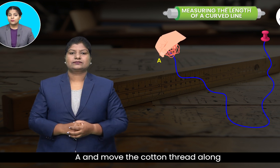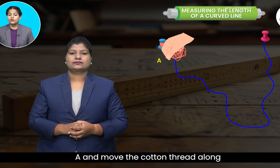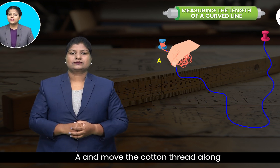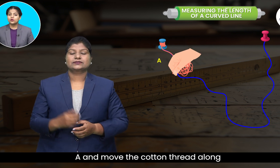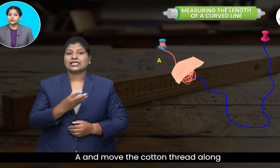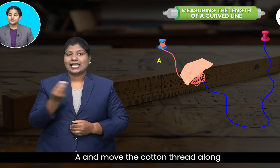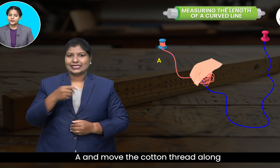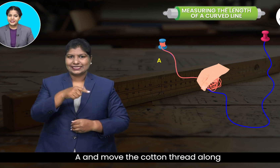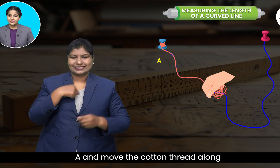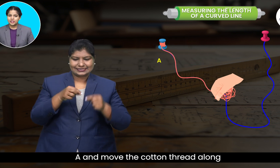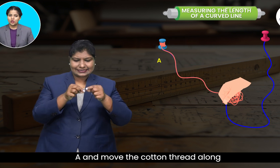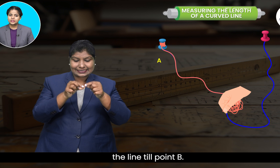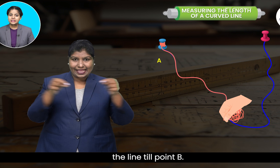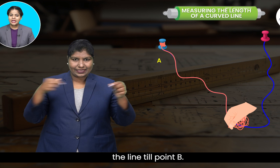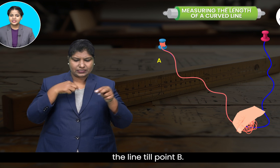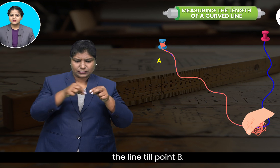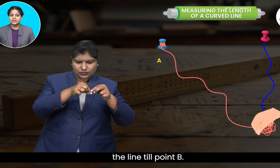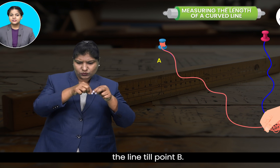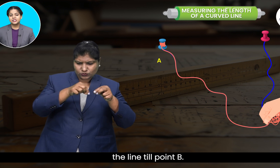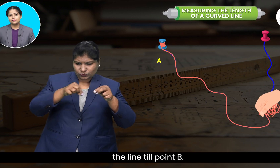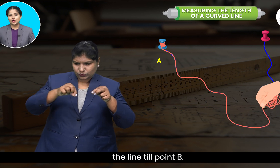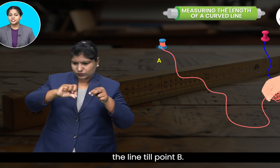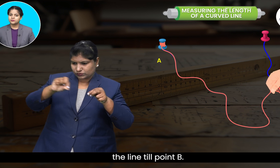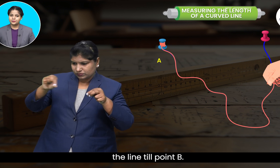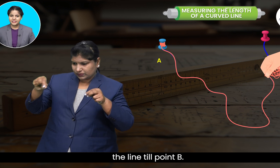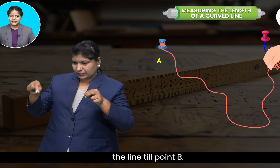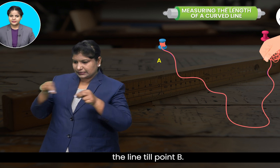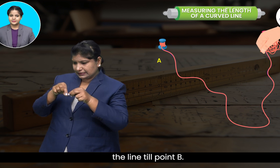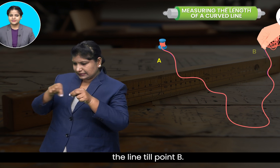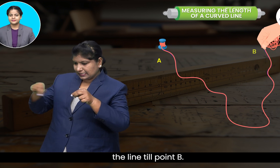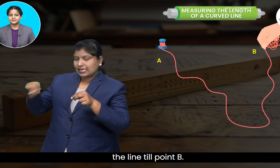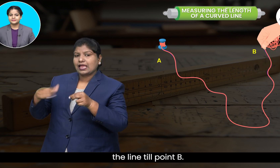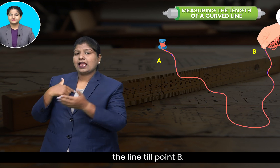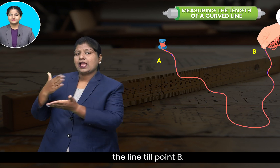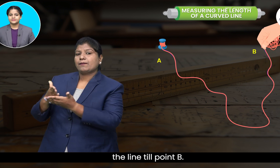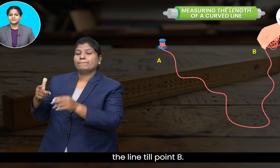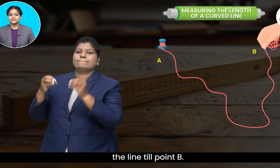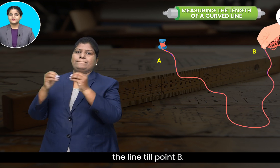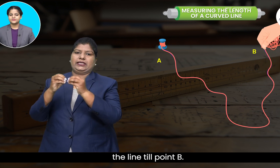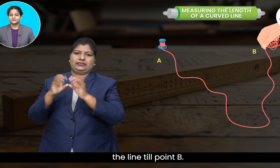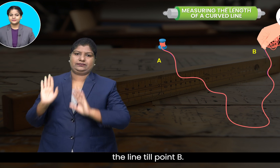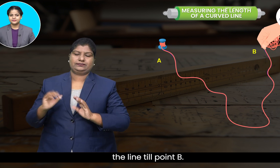and move the cotton thread along the line till point B.